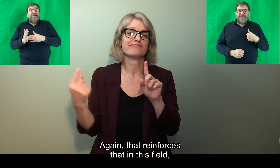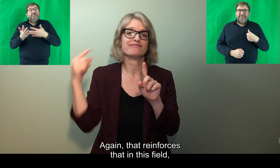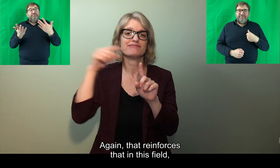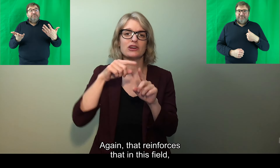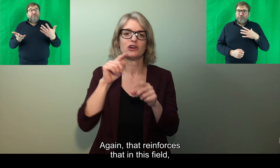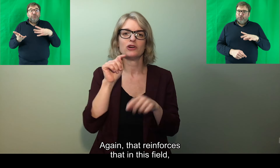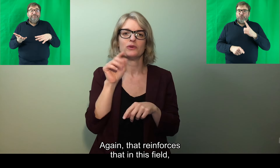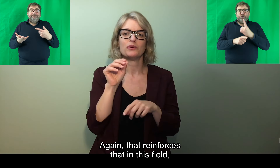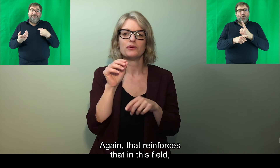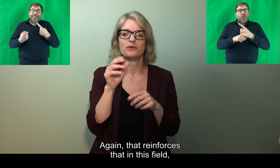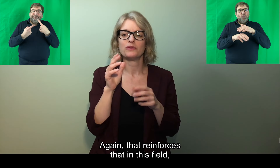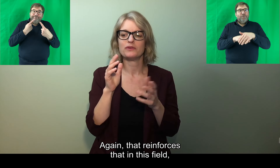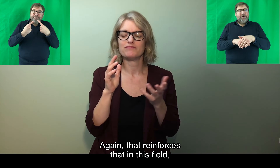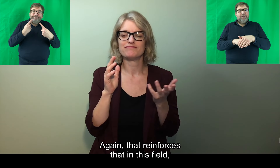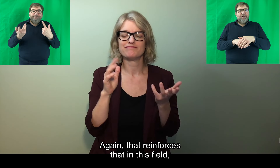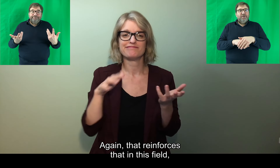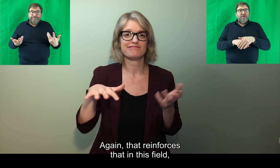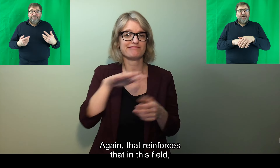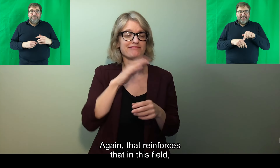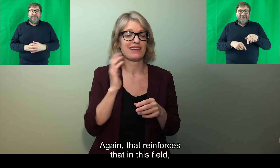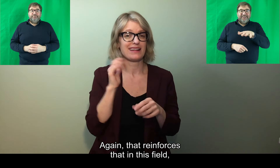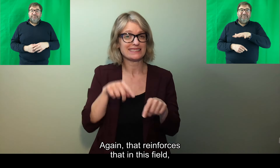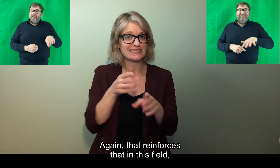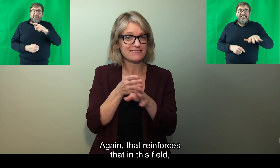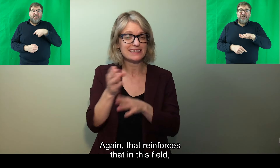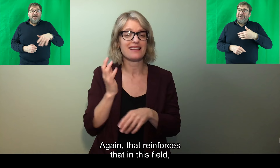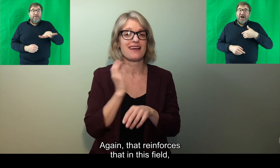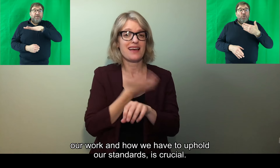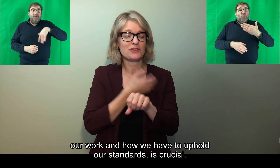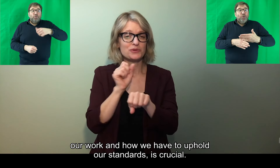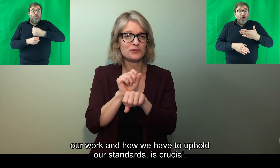Again, that reinforces that in this